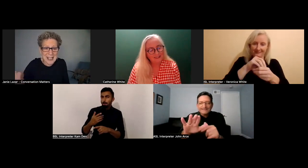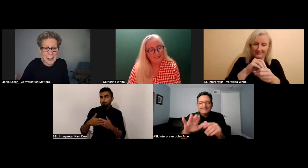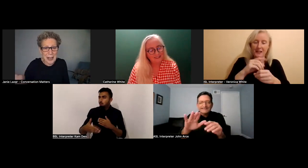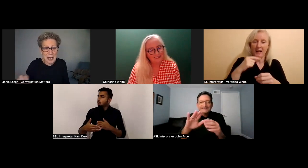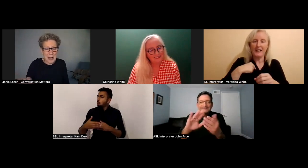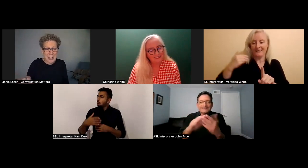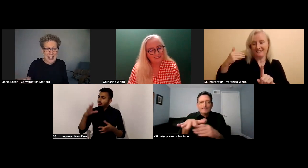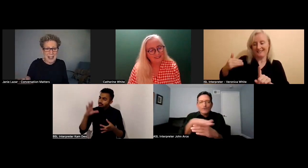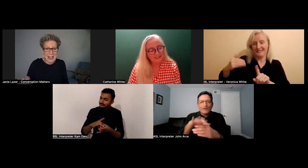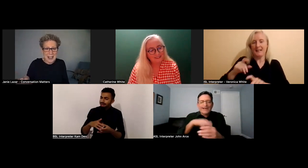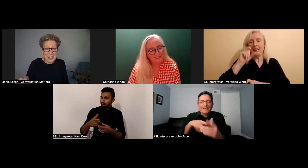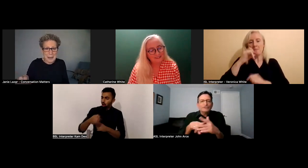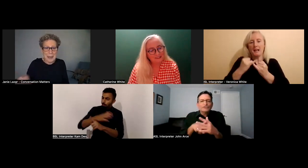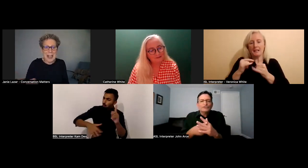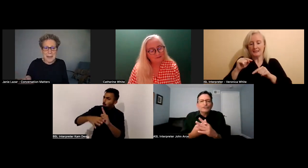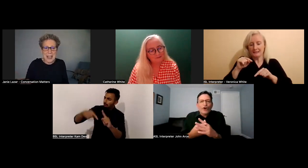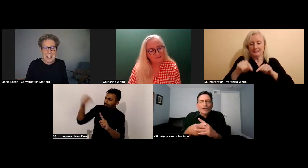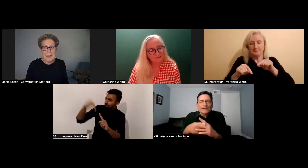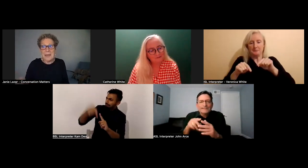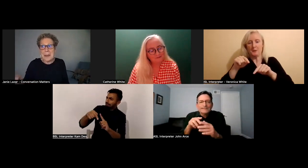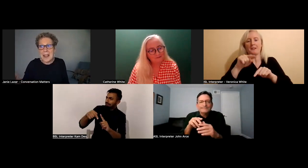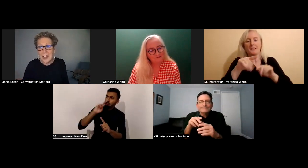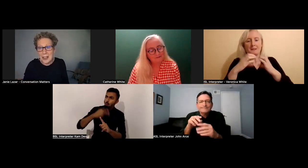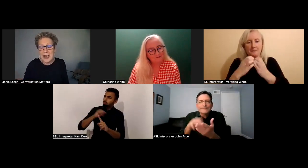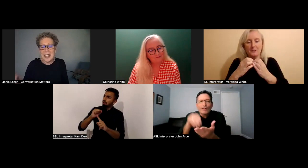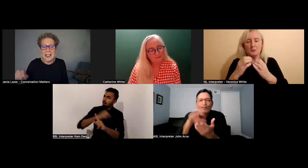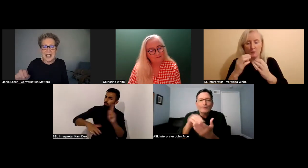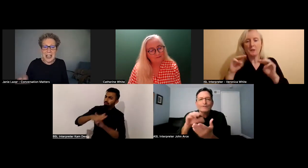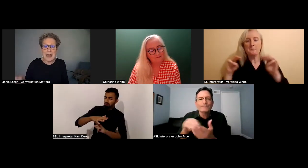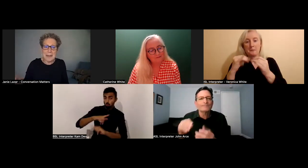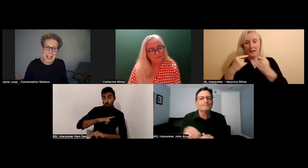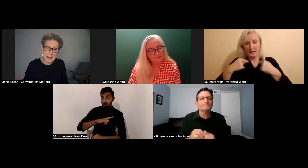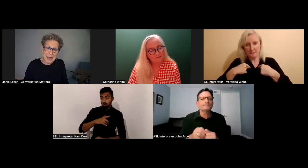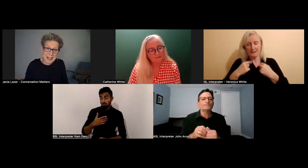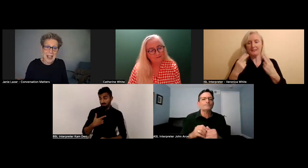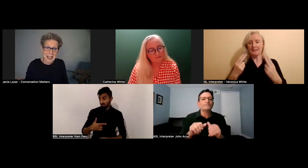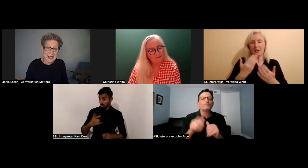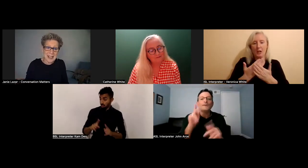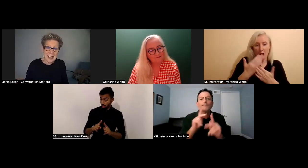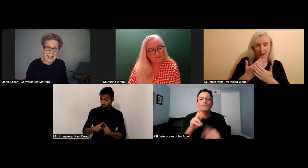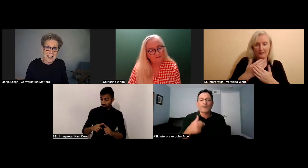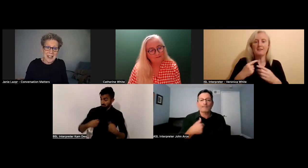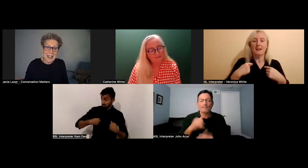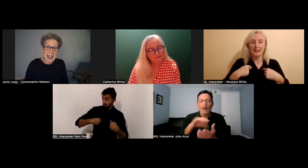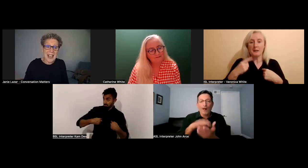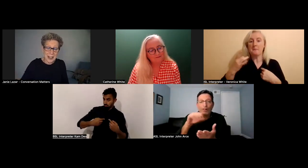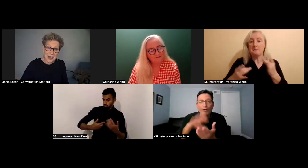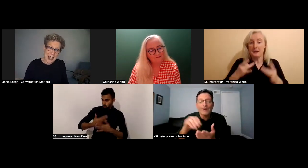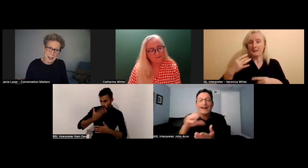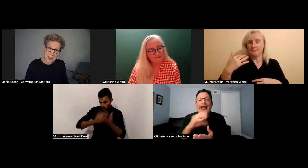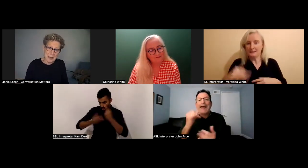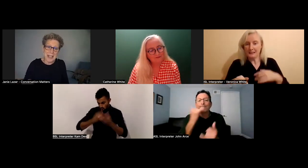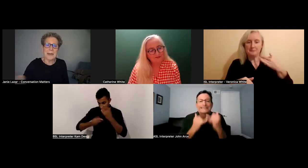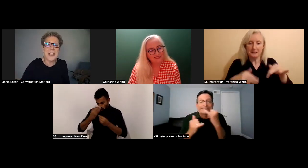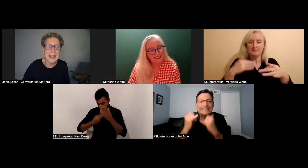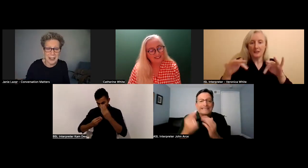Because it's only by people like me learning, making mistakes, I can learn how